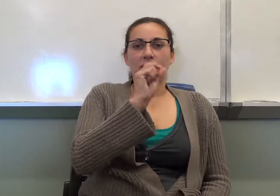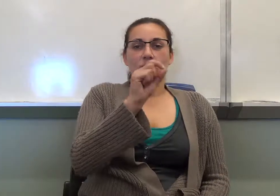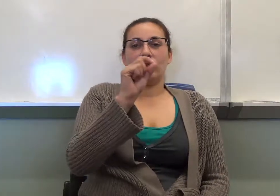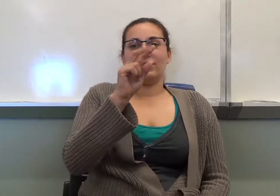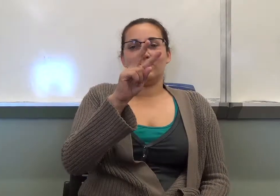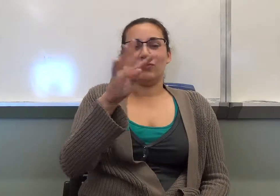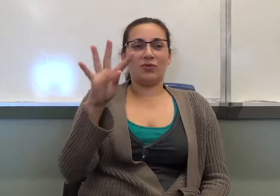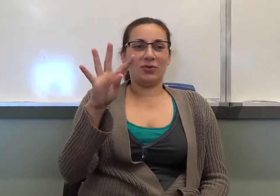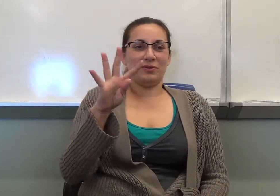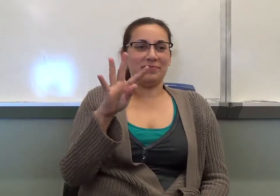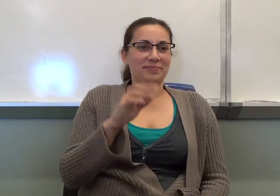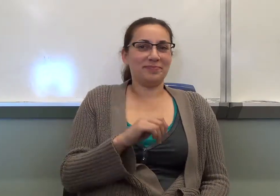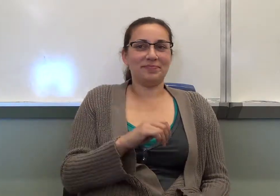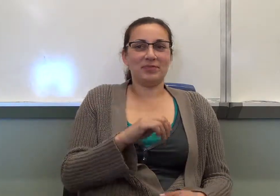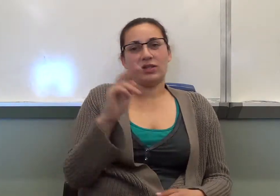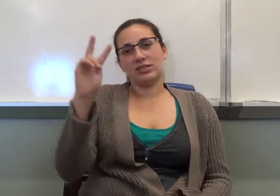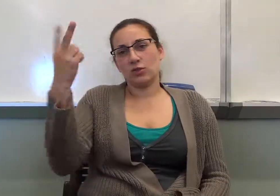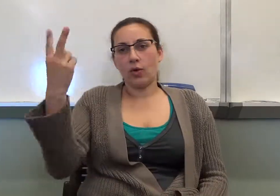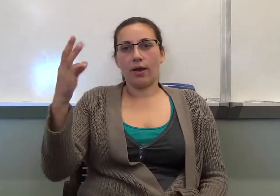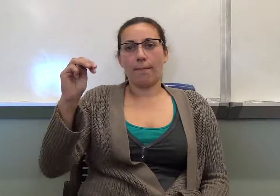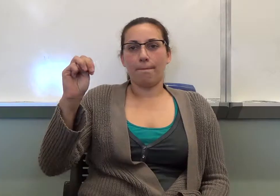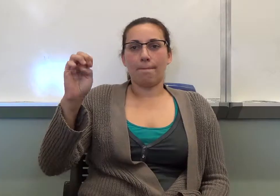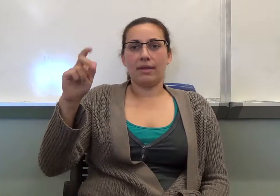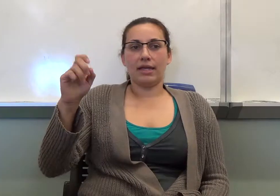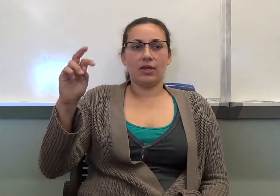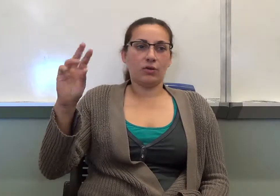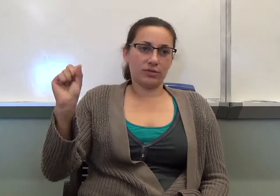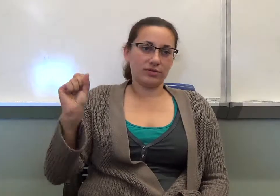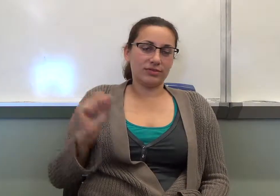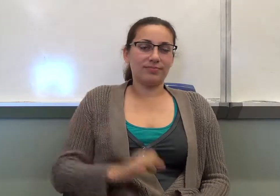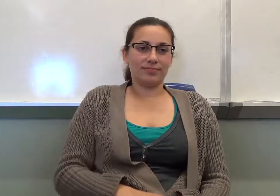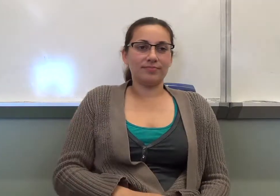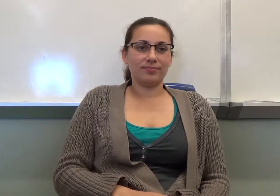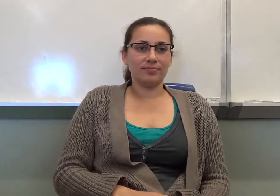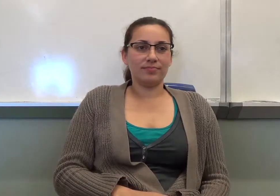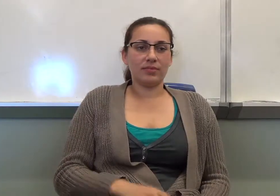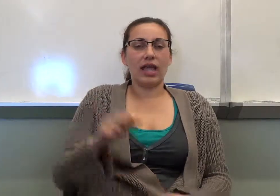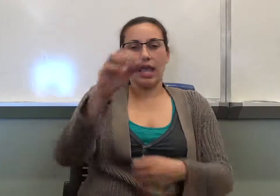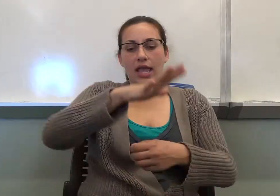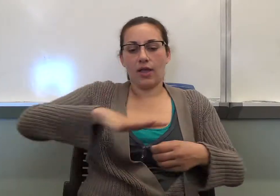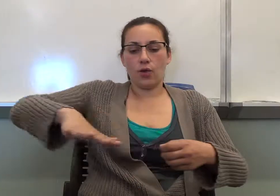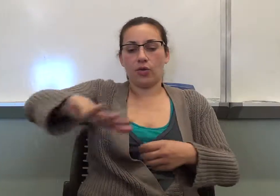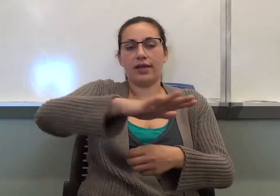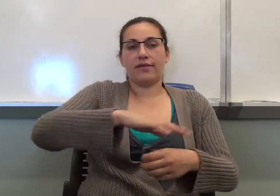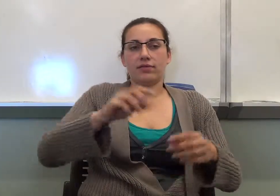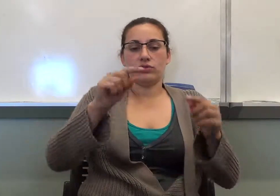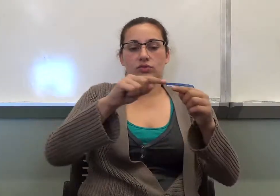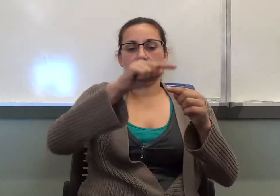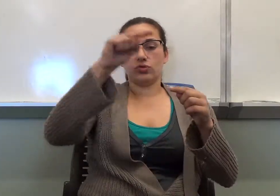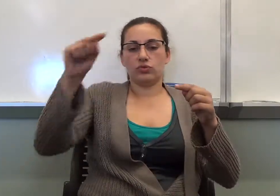meters. That would be the area of that circle which had a diameter of 8 meters, 50 square